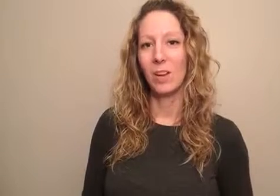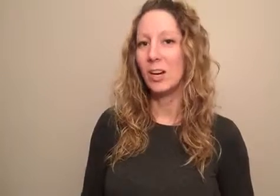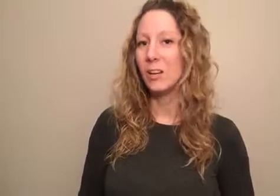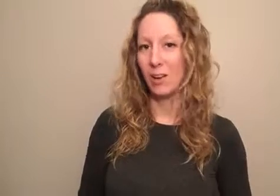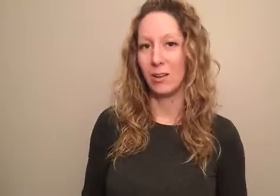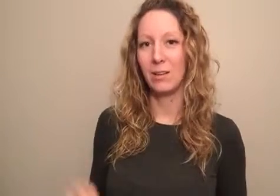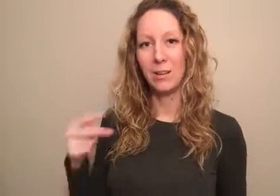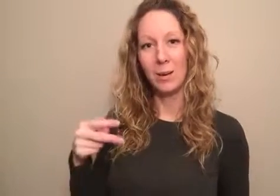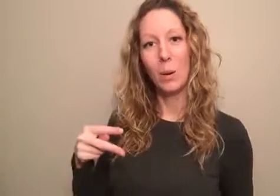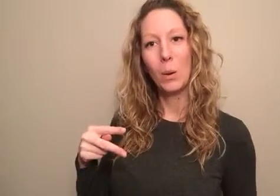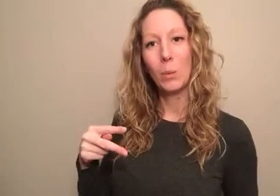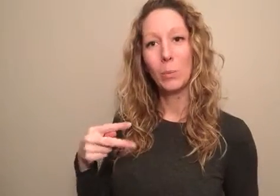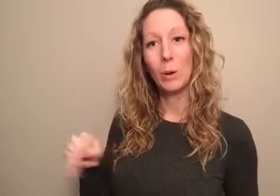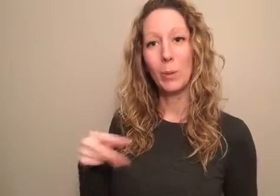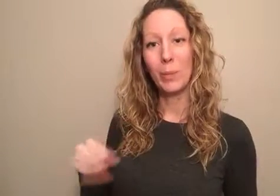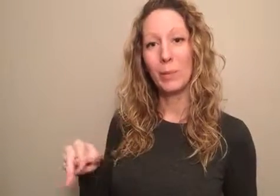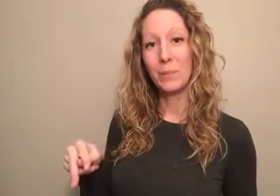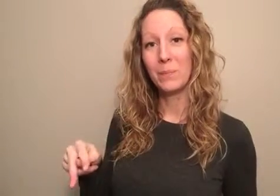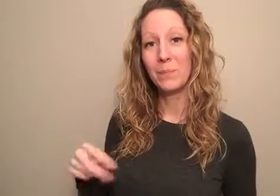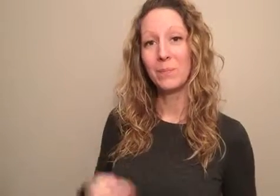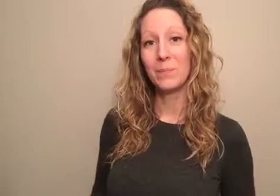Very good. Purple,